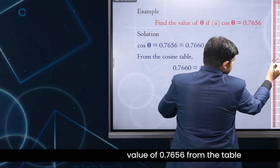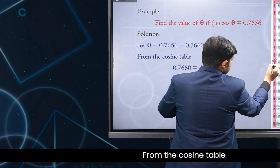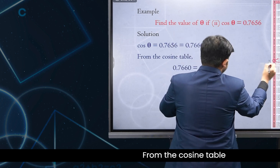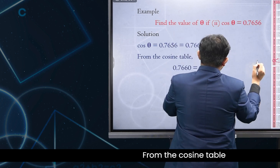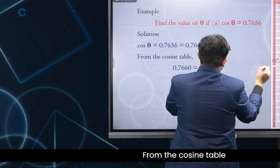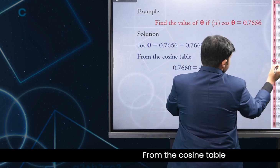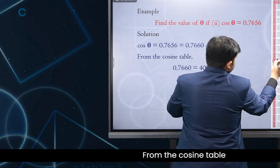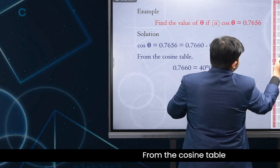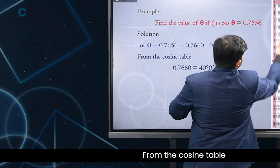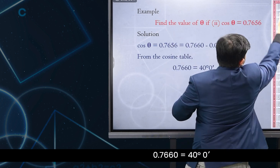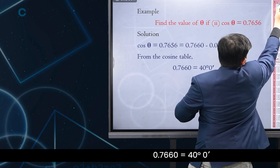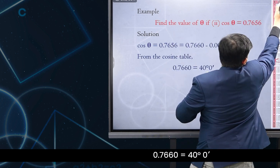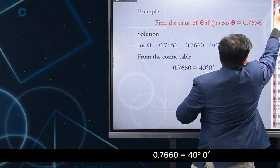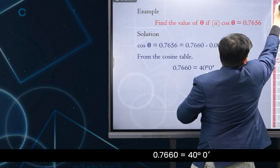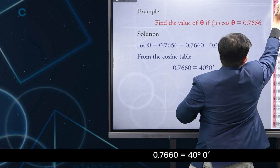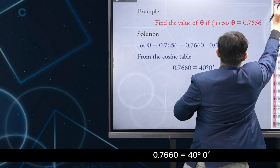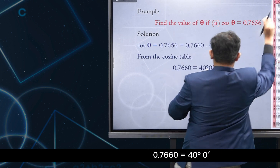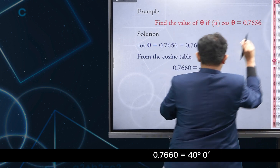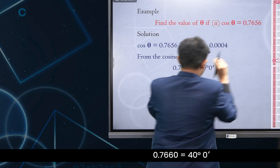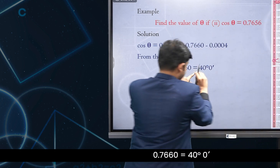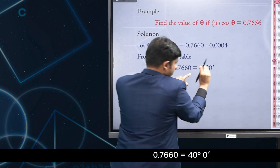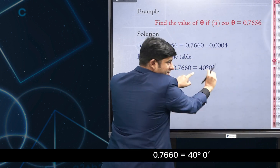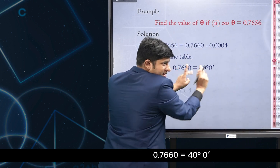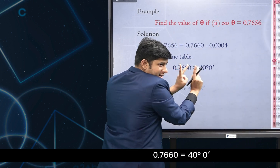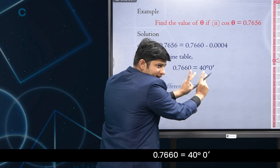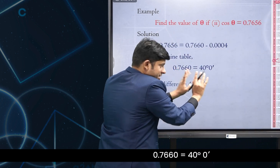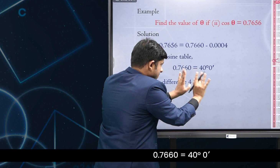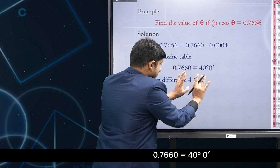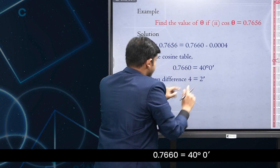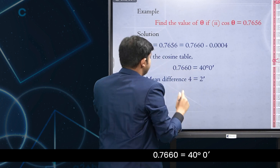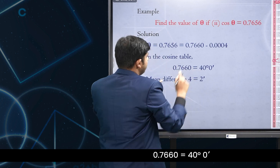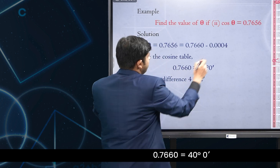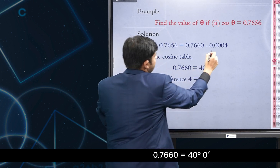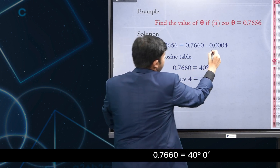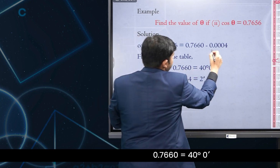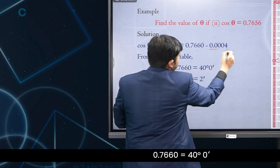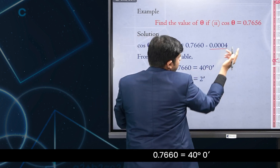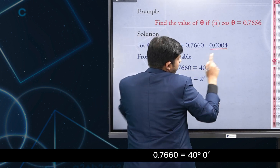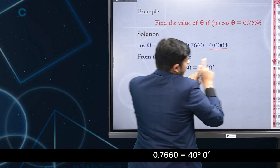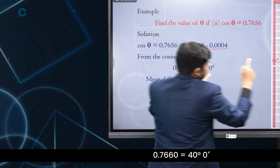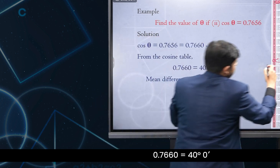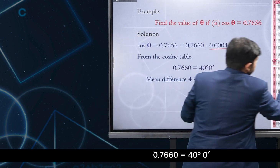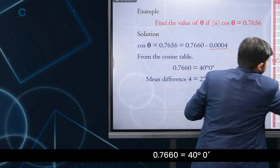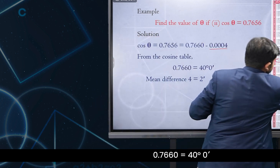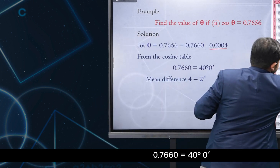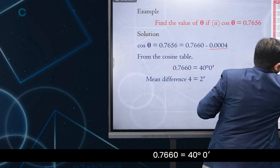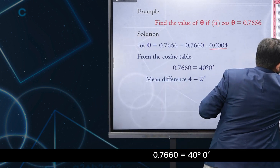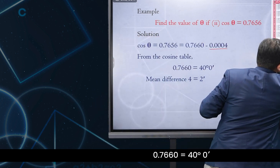From the cosine table, 0.7660 is equal to 40 degrees 0 minutes